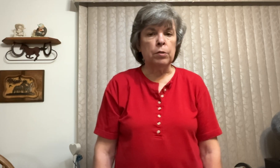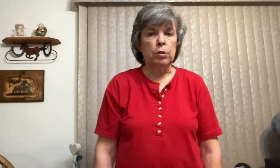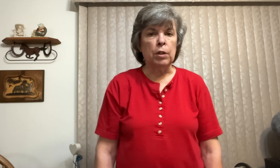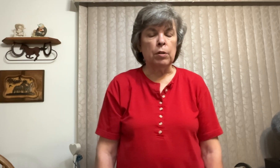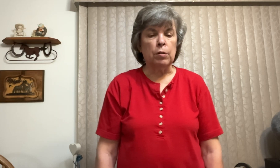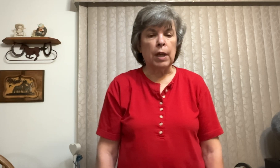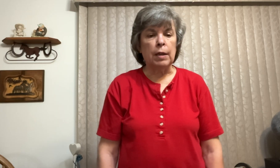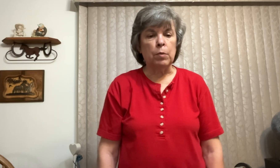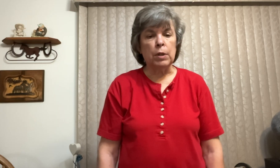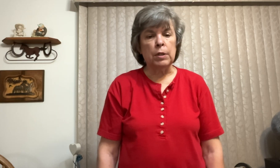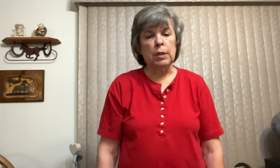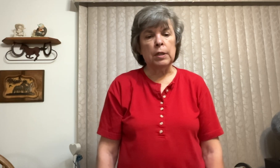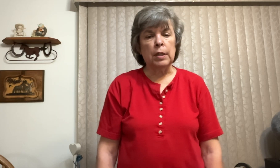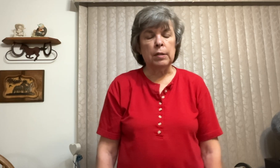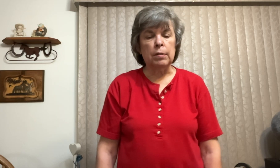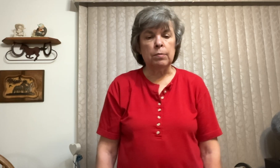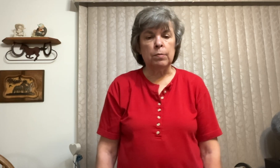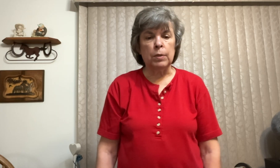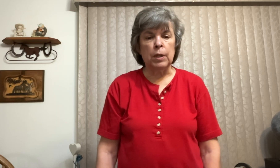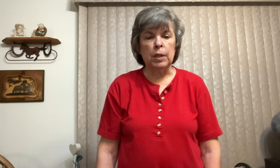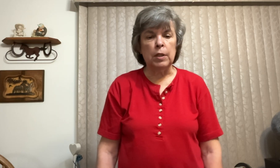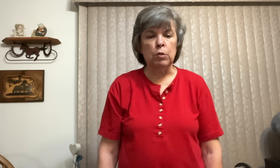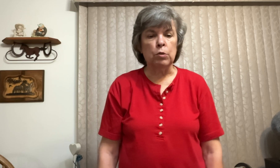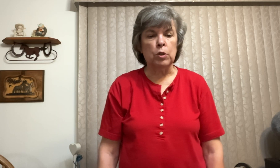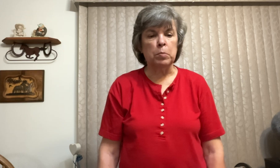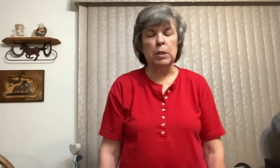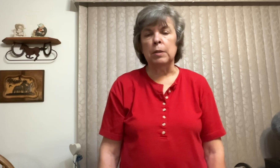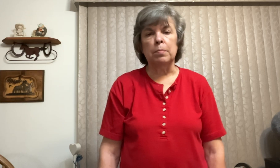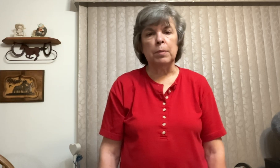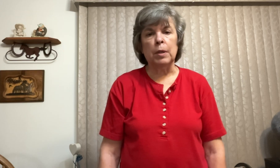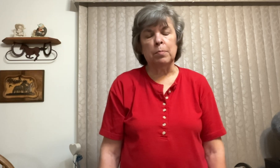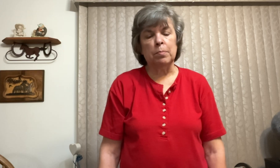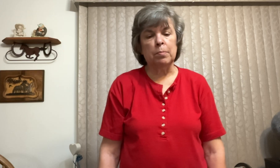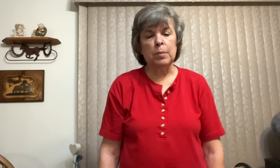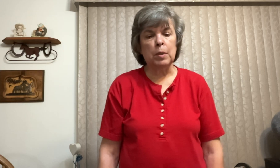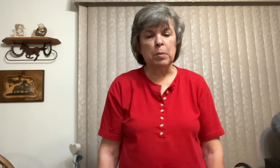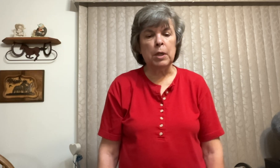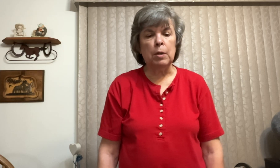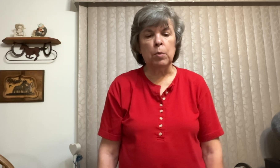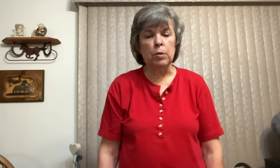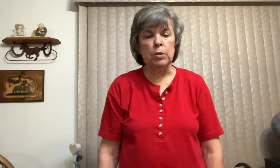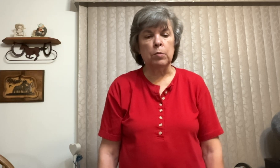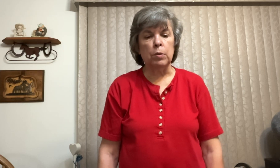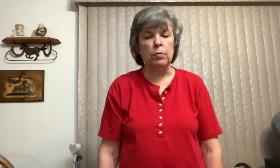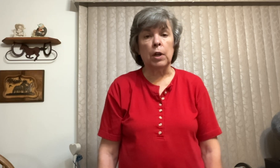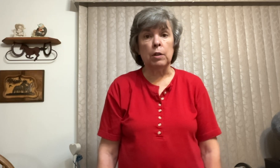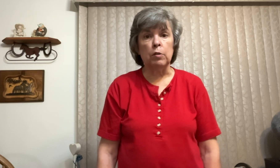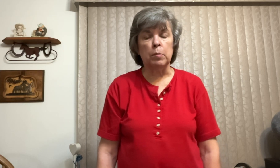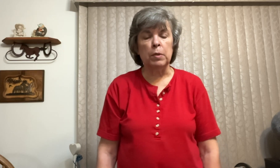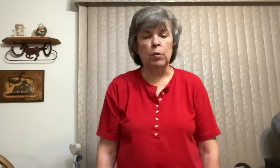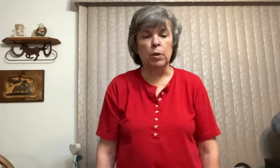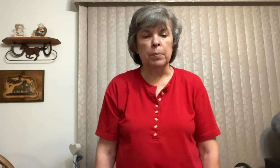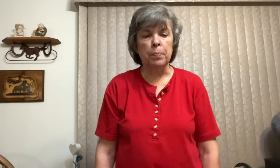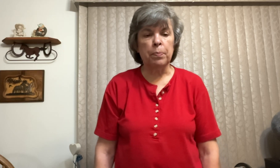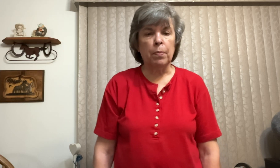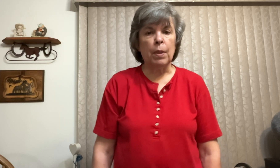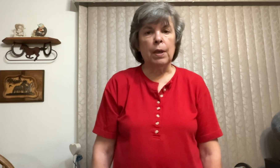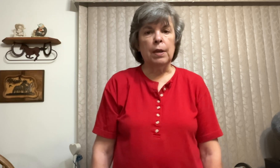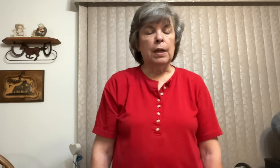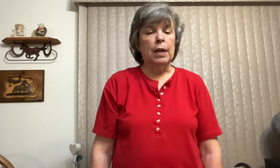can learn that one, and then these will just be some keywords that we've not learned before. And